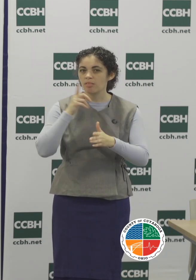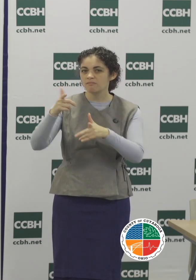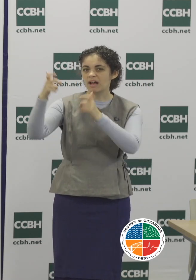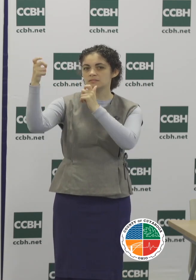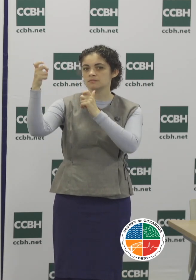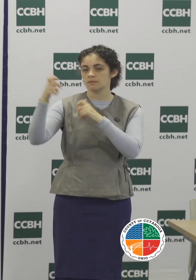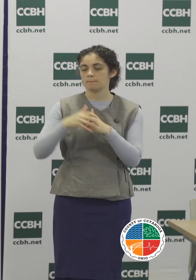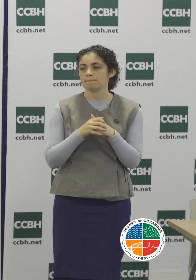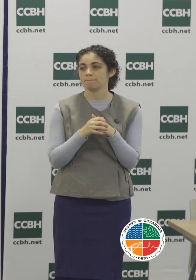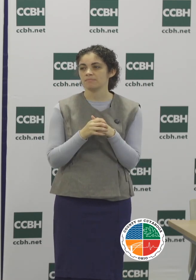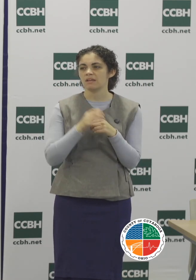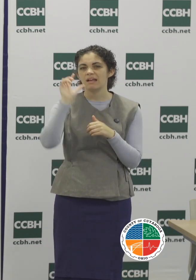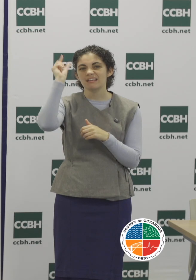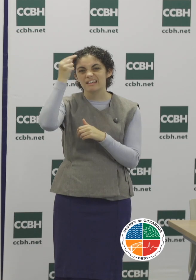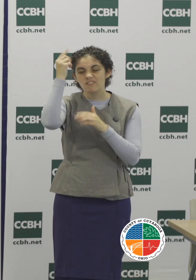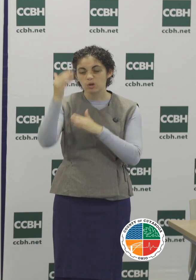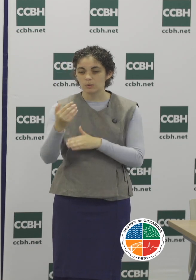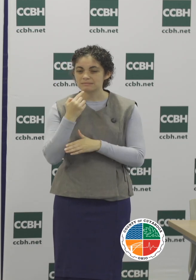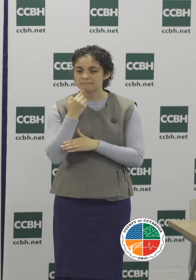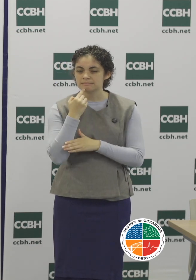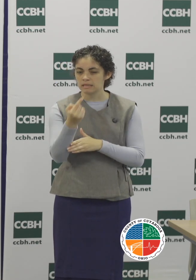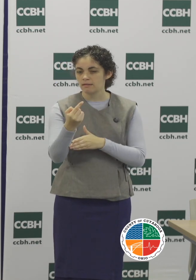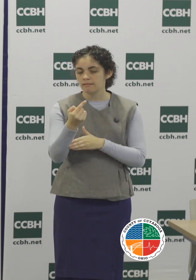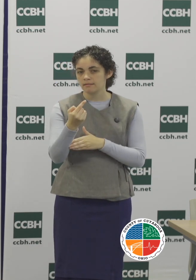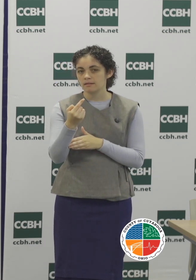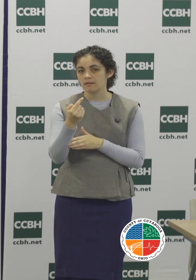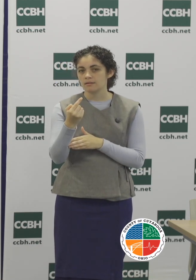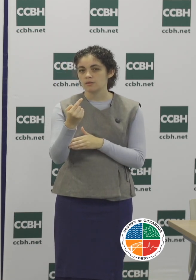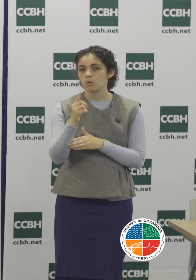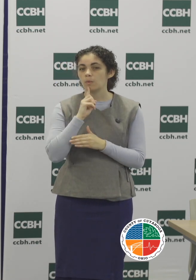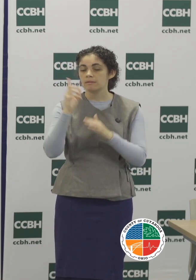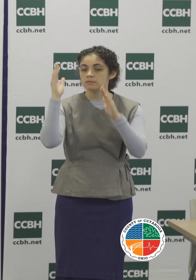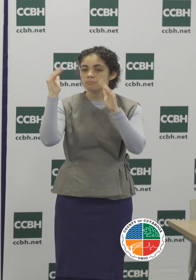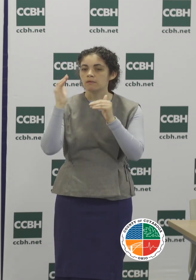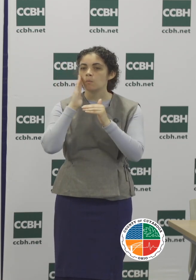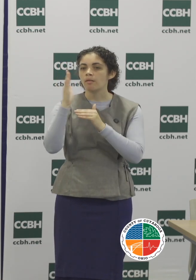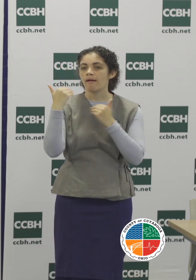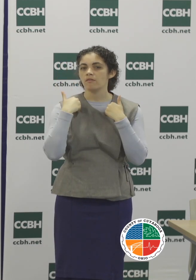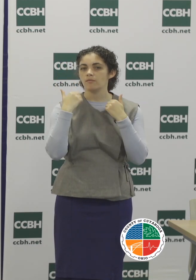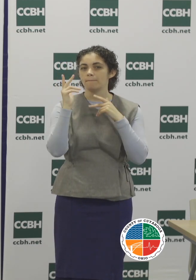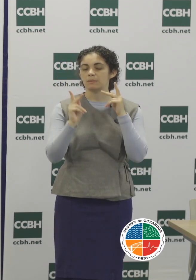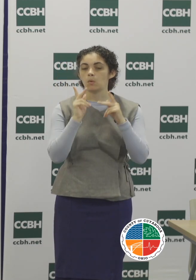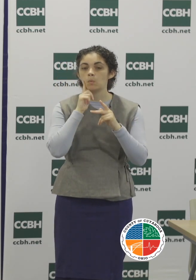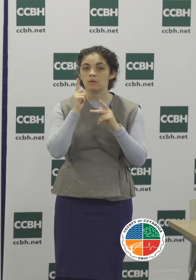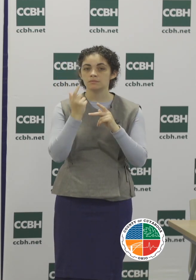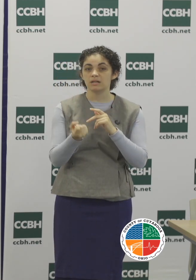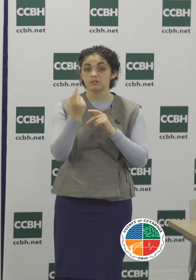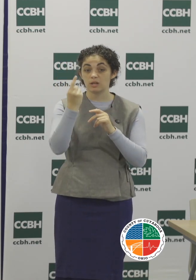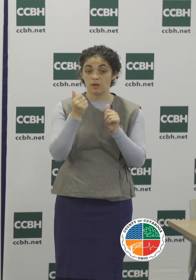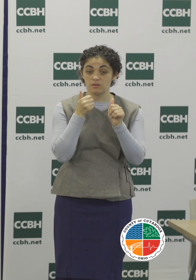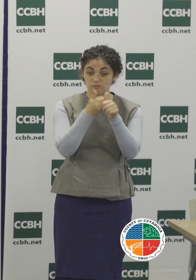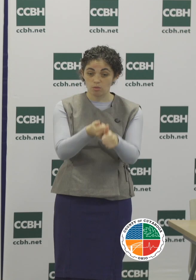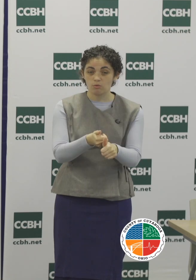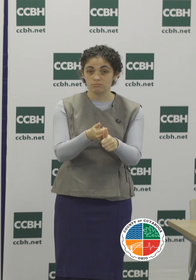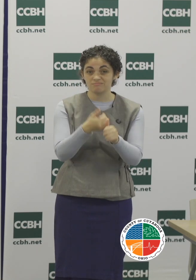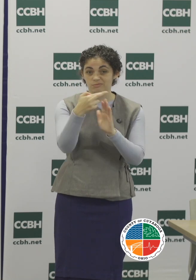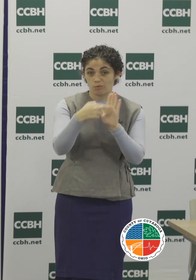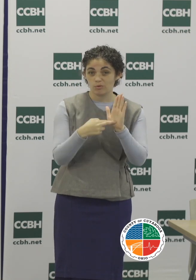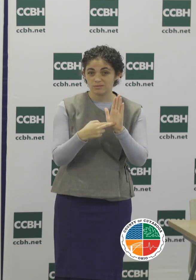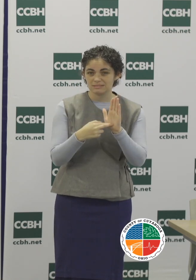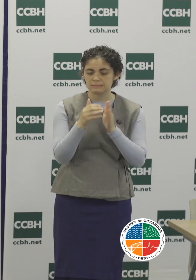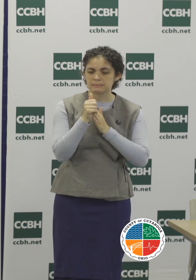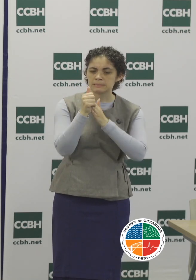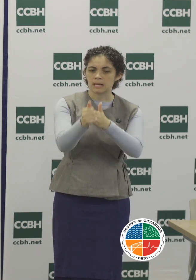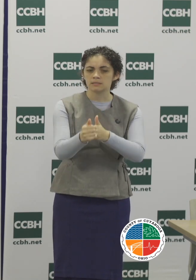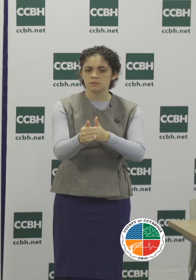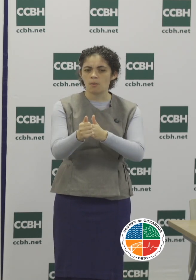furious. What the governor has said is he does expect that people comply with the guidance to